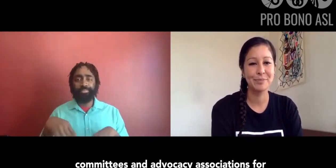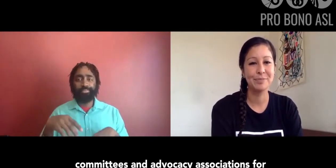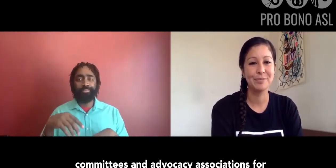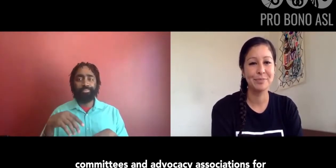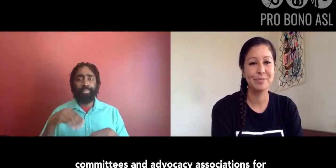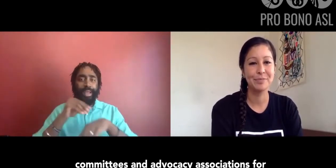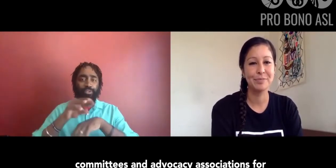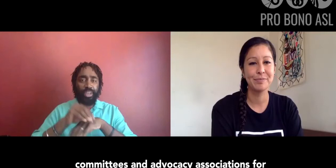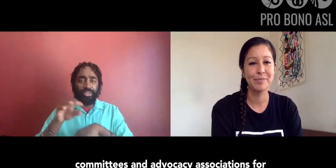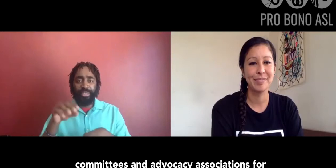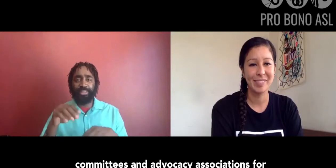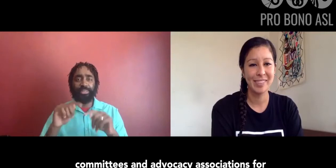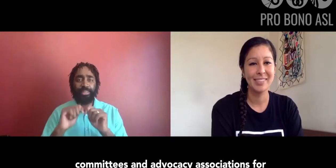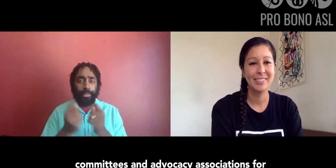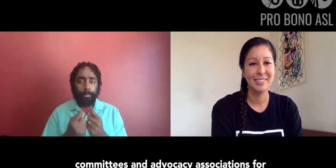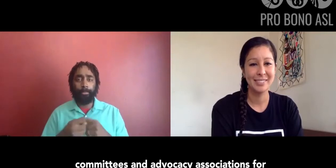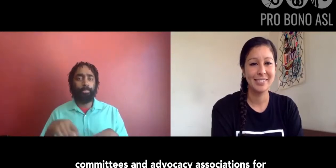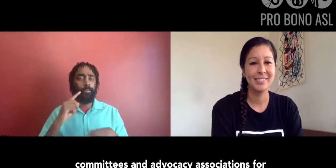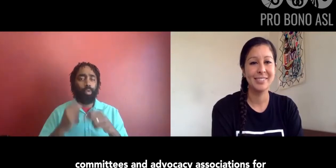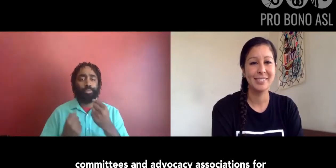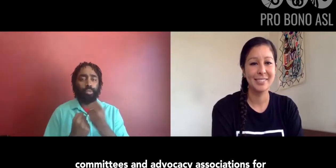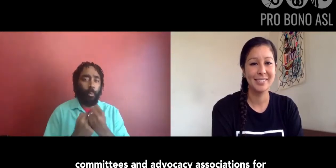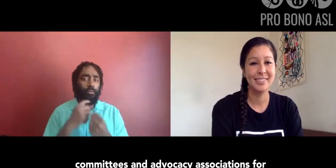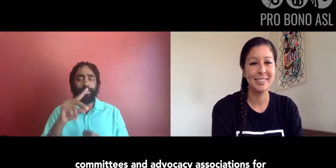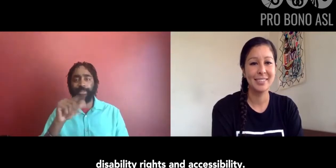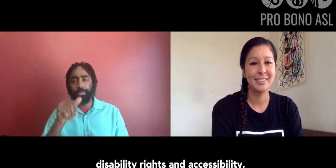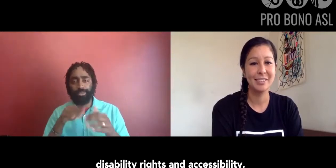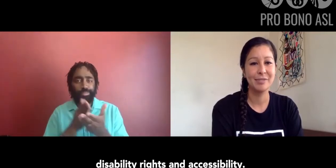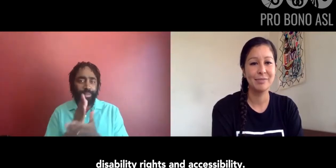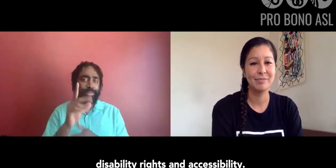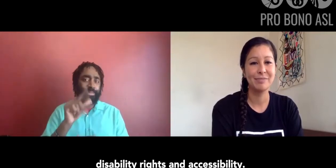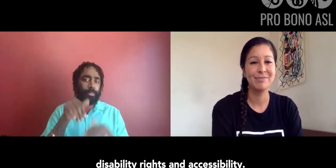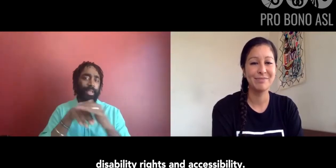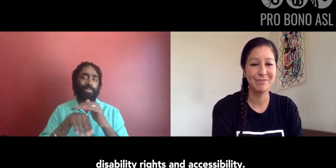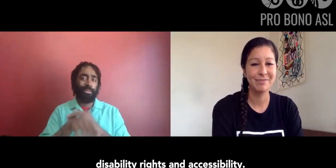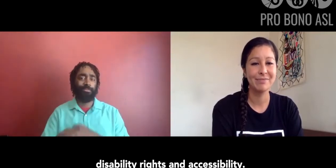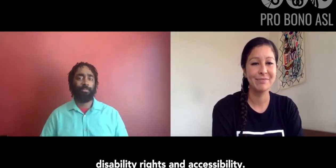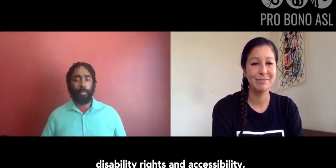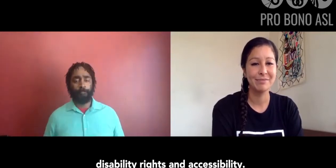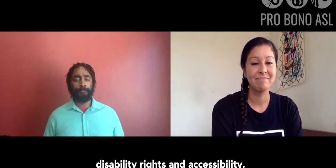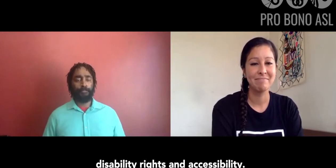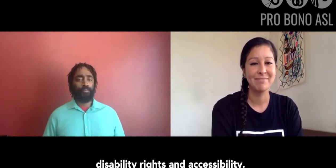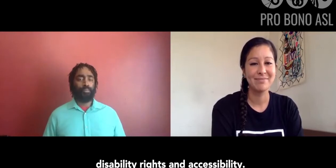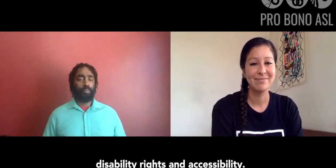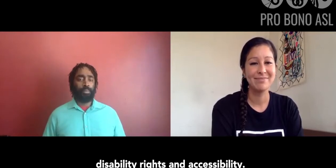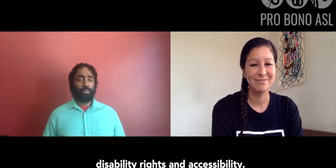and advocacy associations for disability rights and